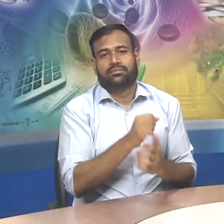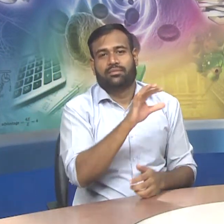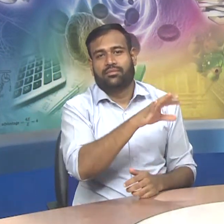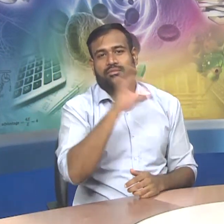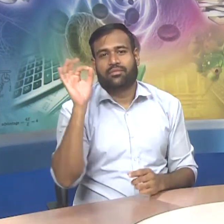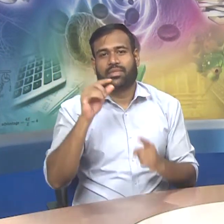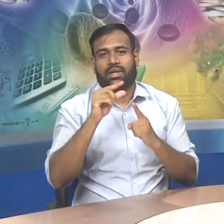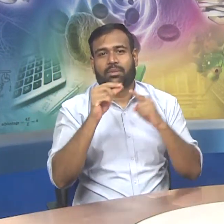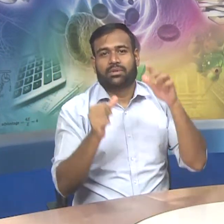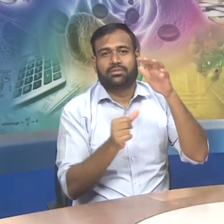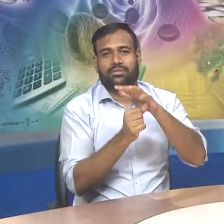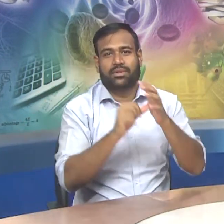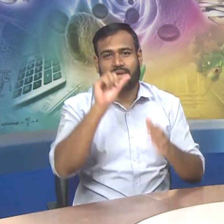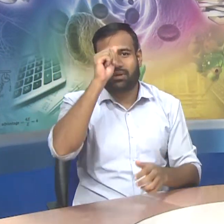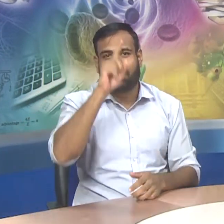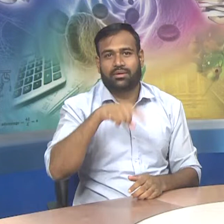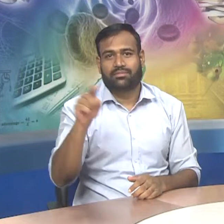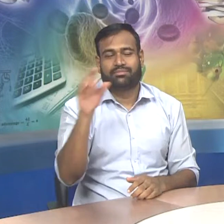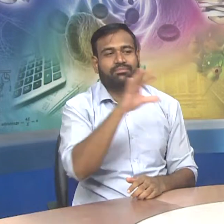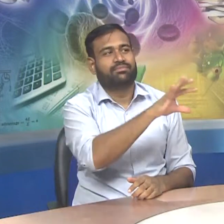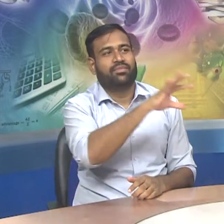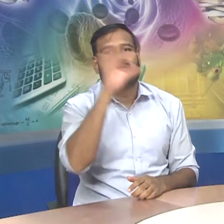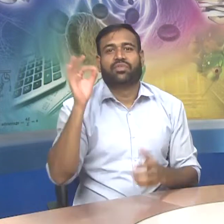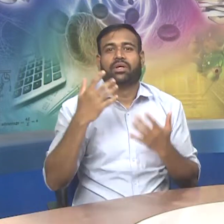highest number of votes.